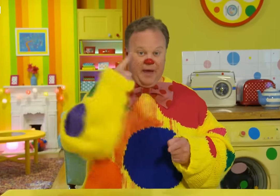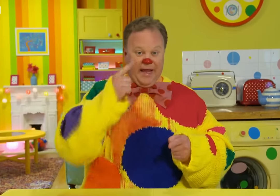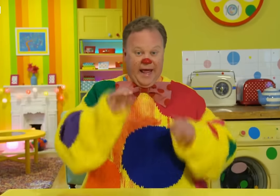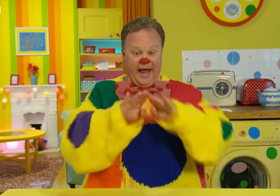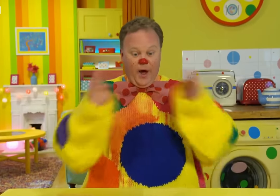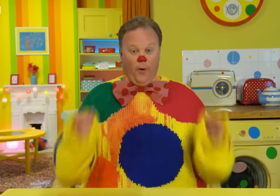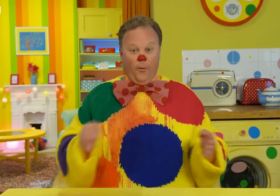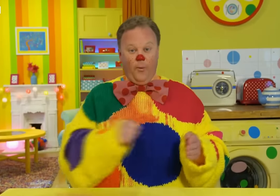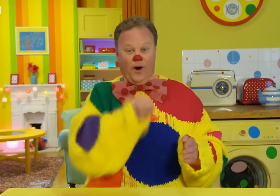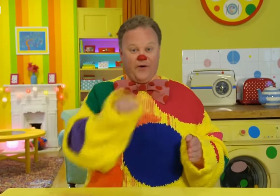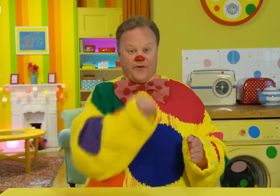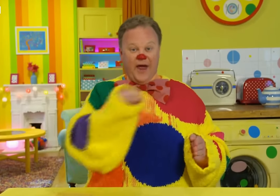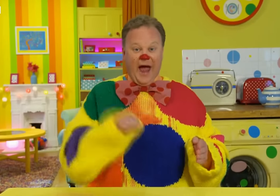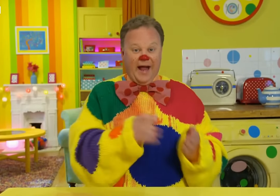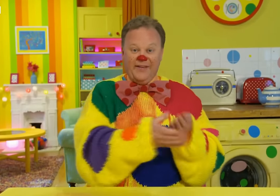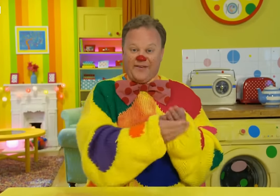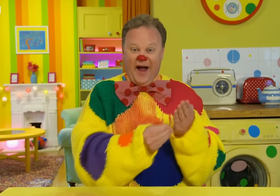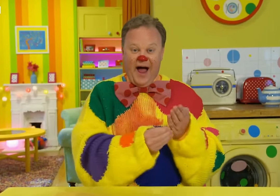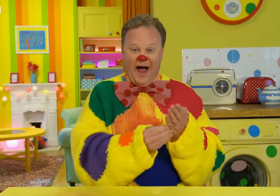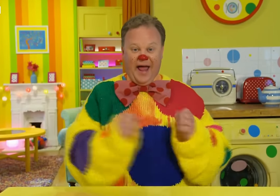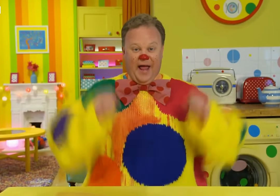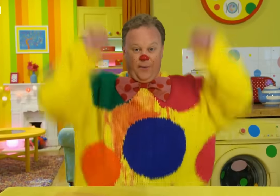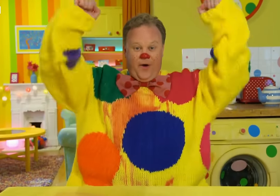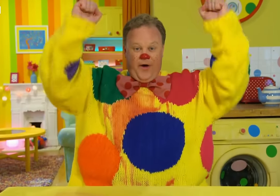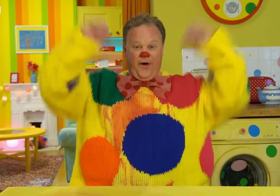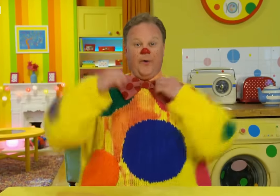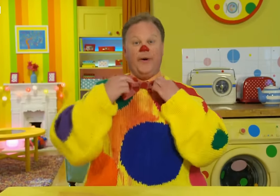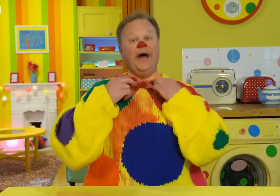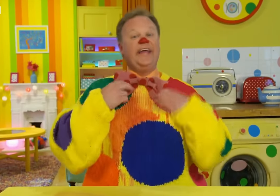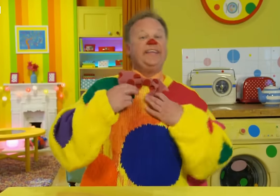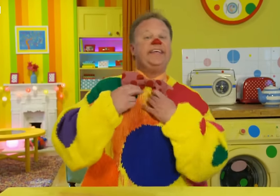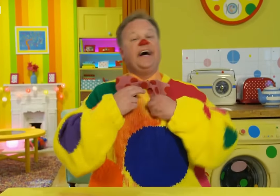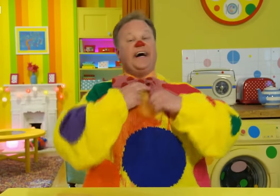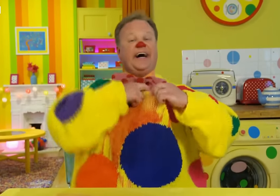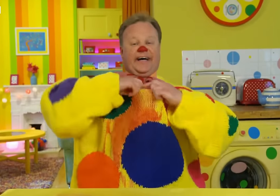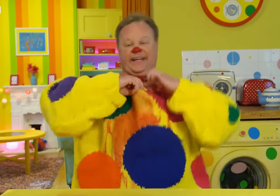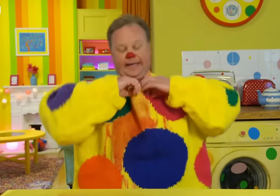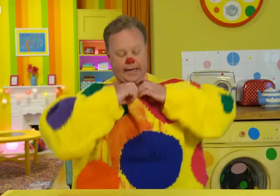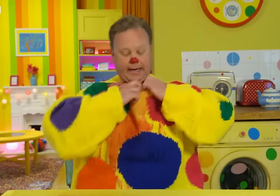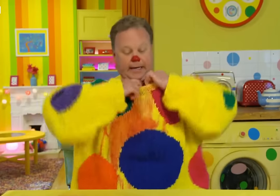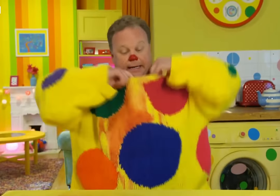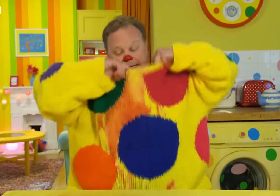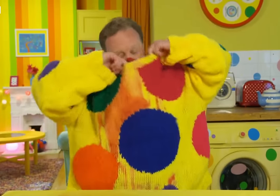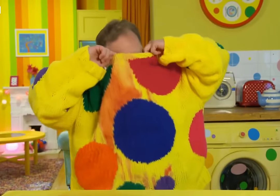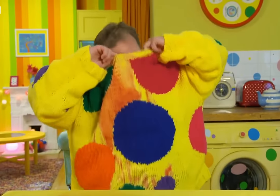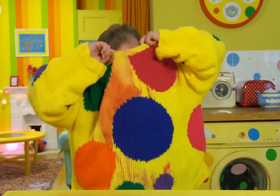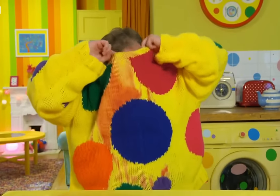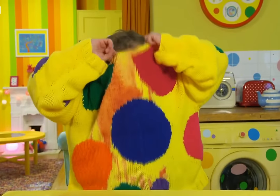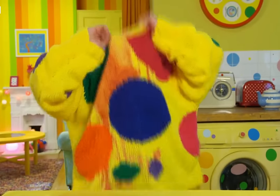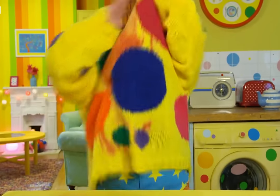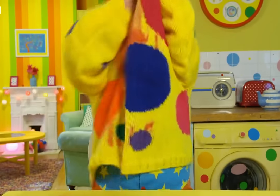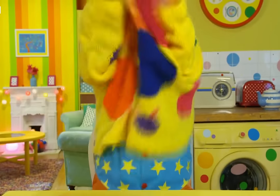speedy wash and dry. Woohoo!